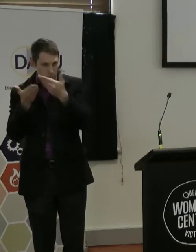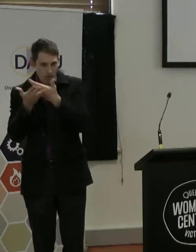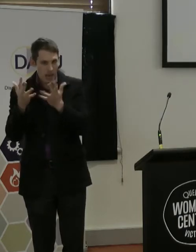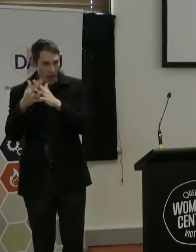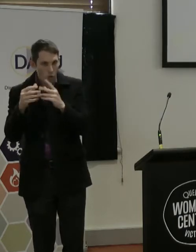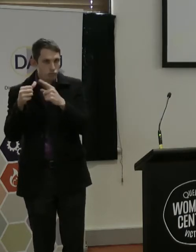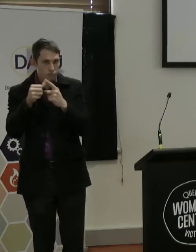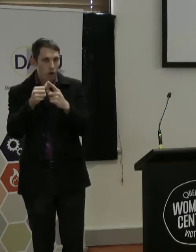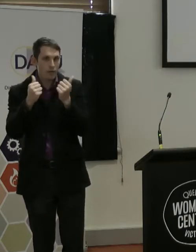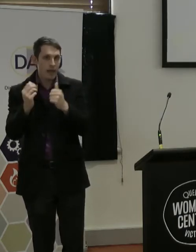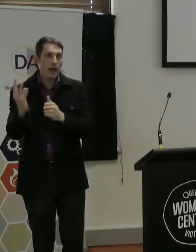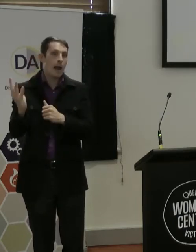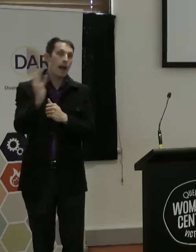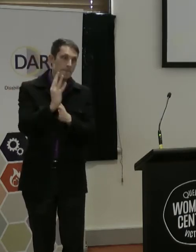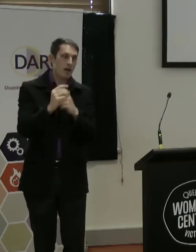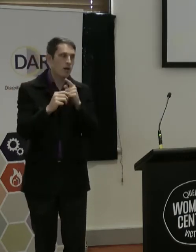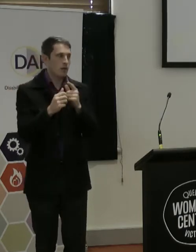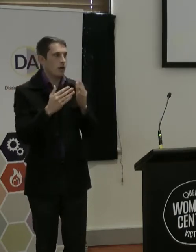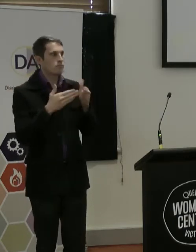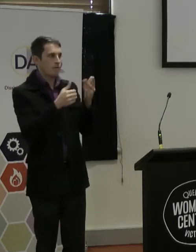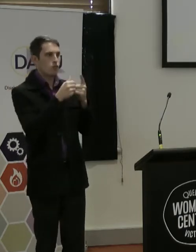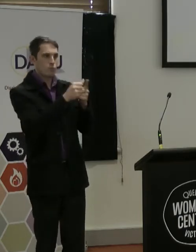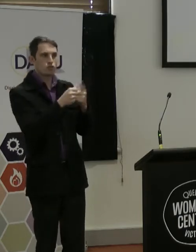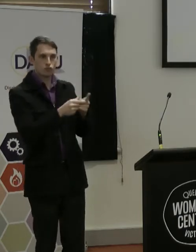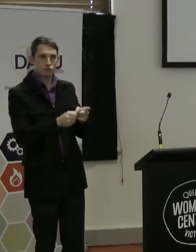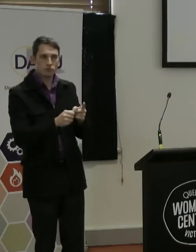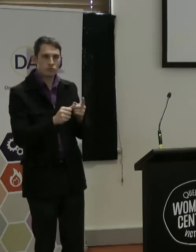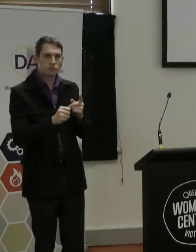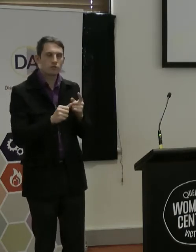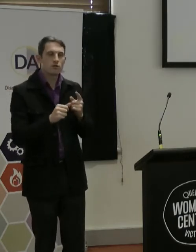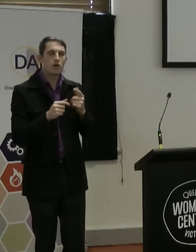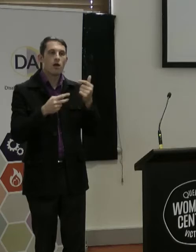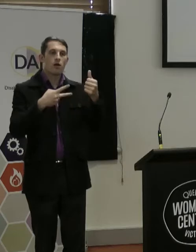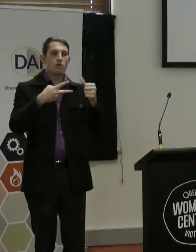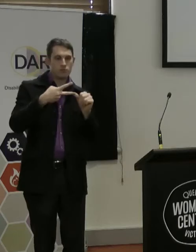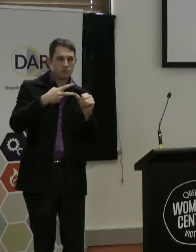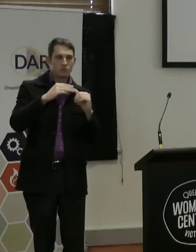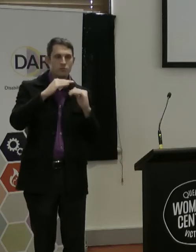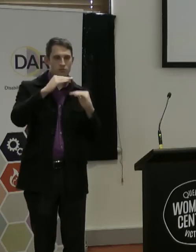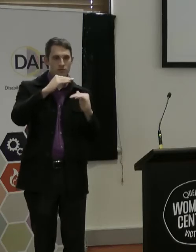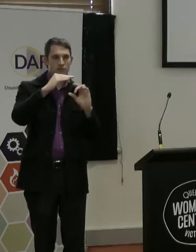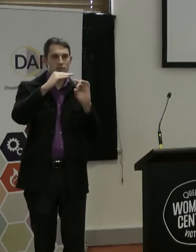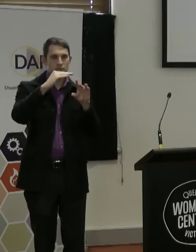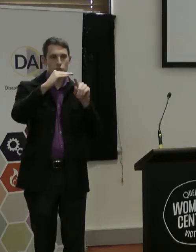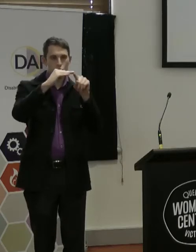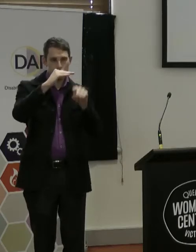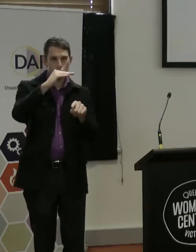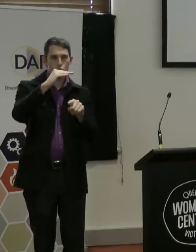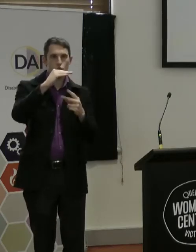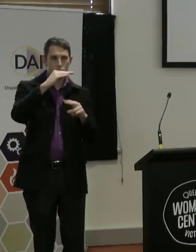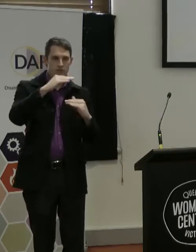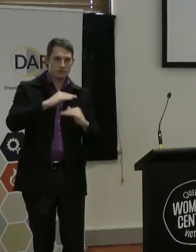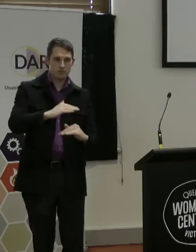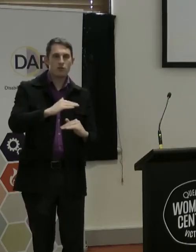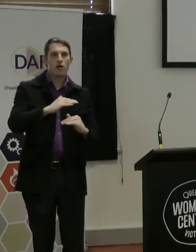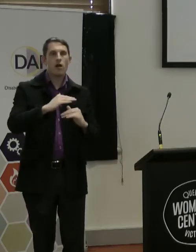questions. And then they come back and they provide their responses. And it's the same process for the second and third clusters. And the process takes 2 separate sessions